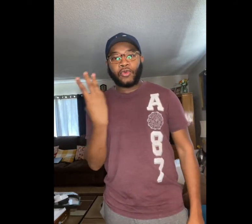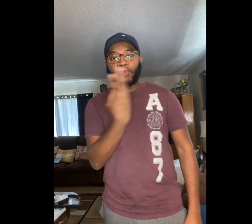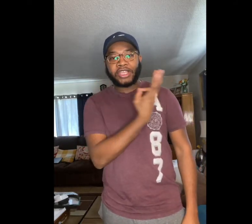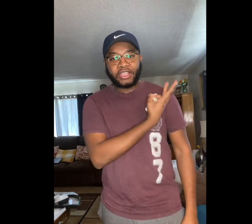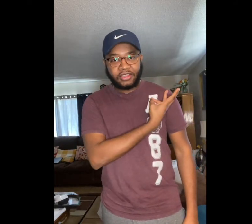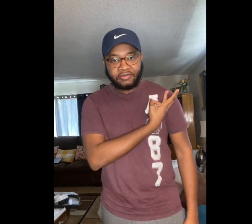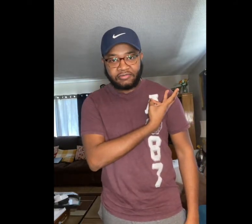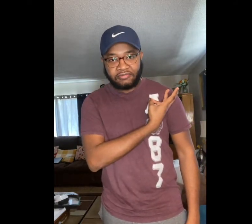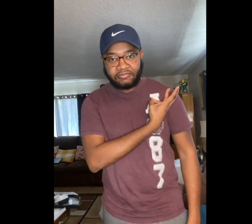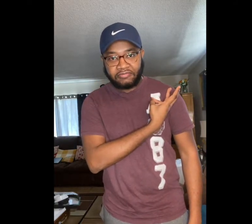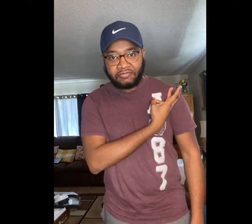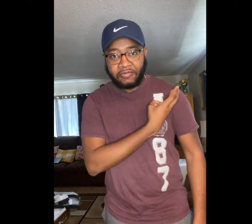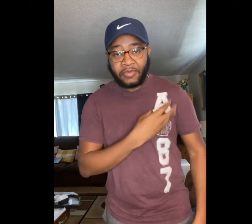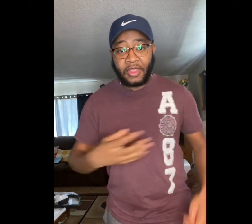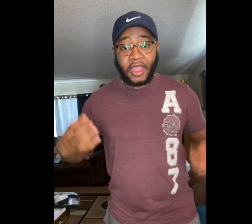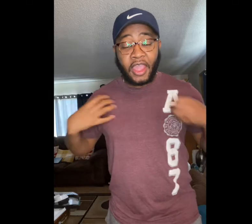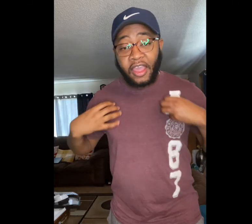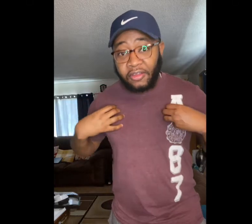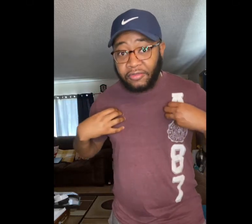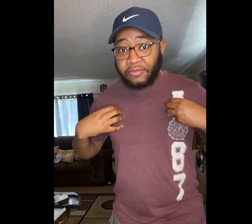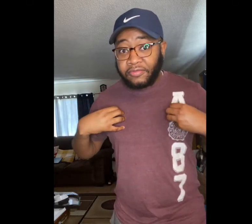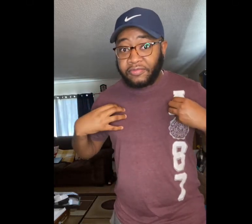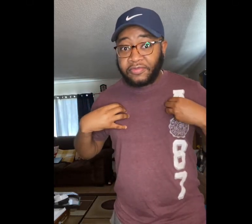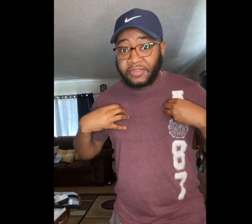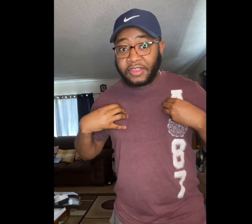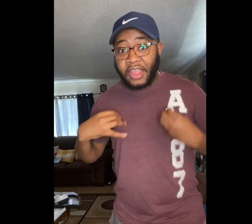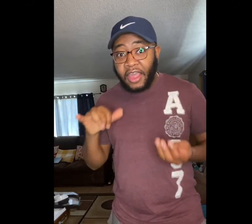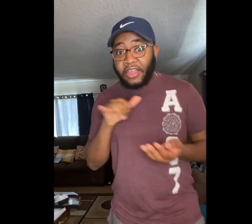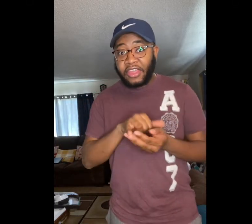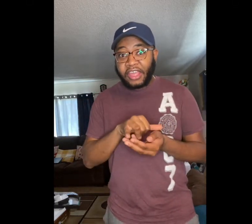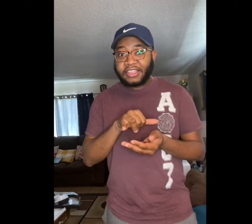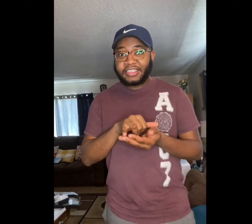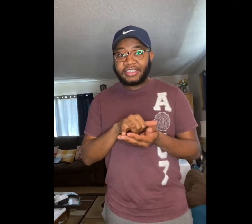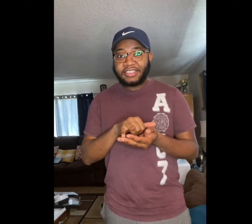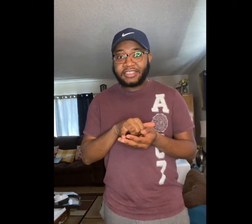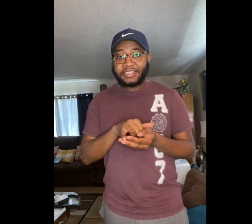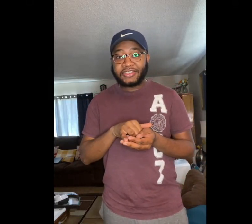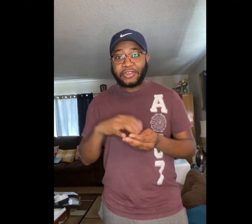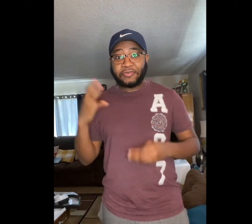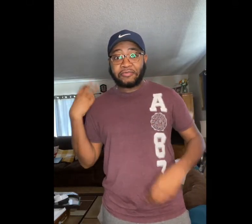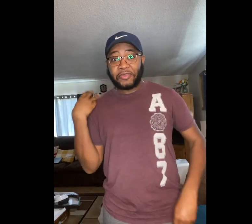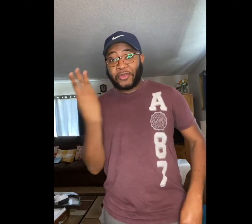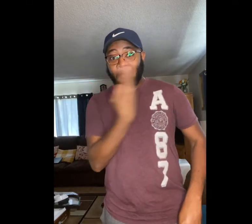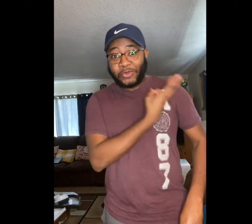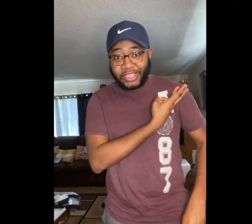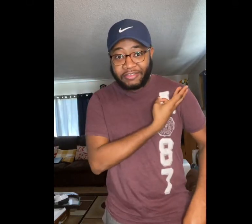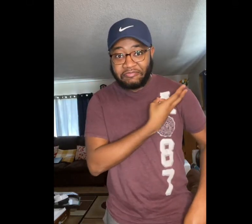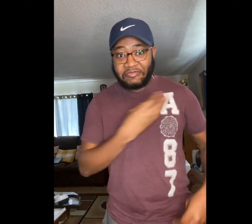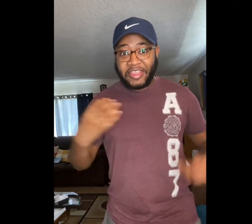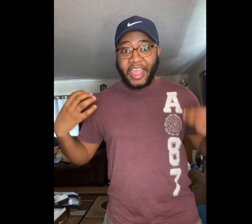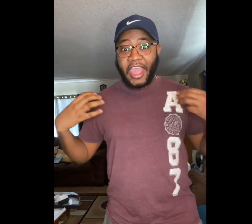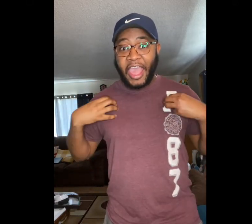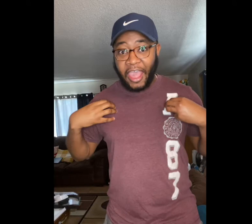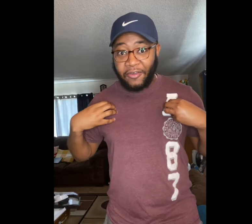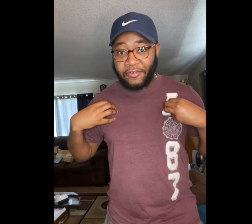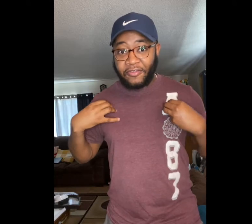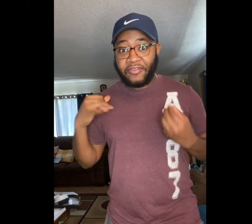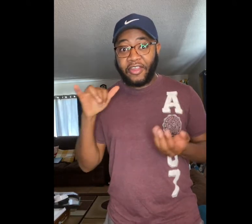we have that. So we have